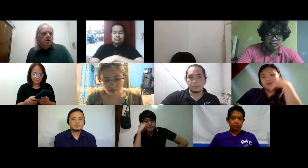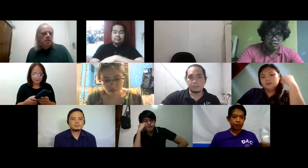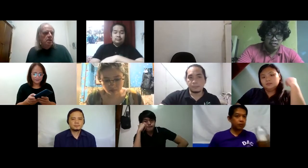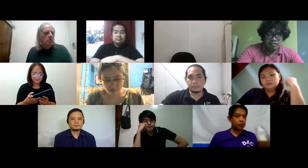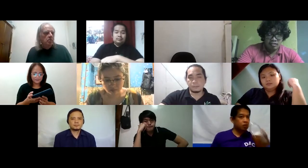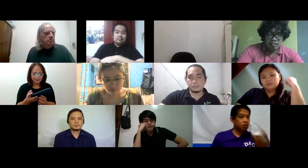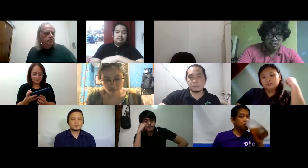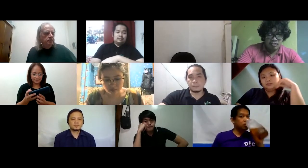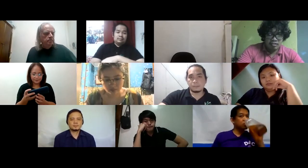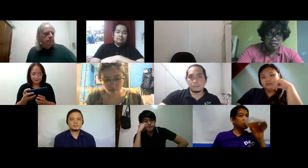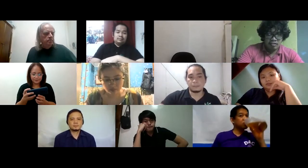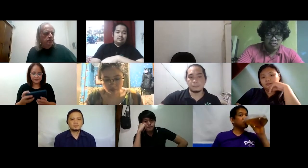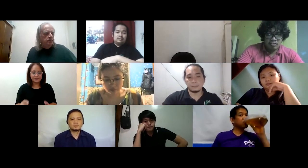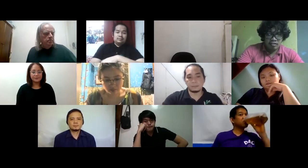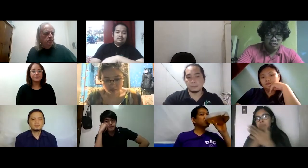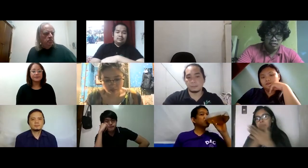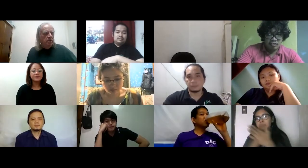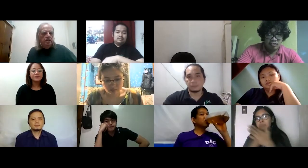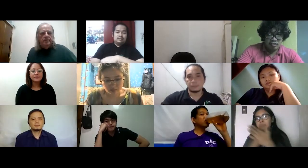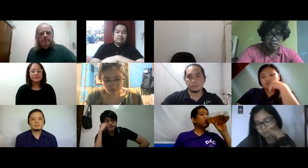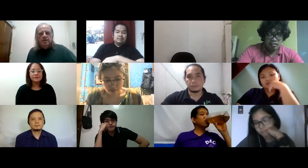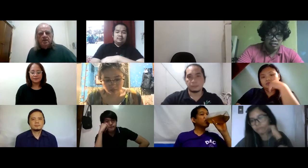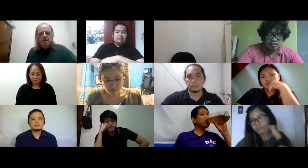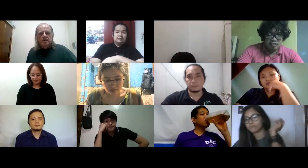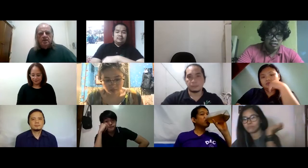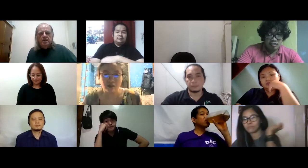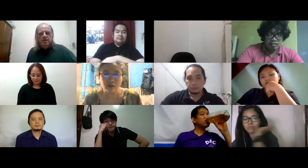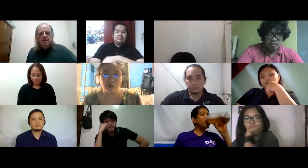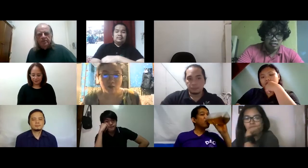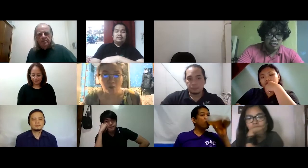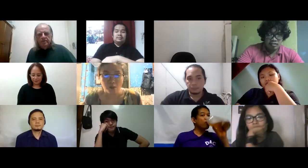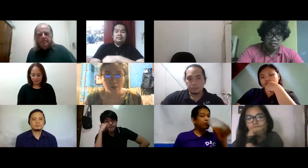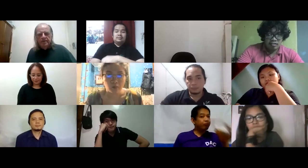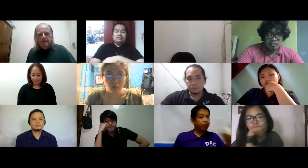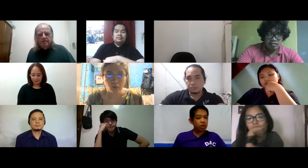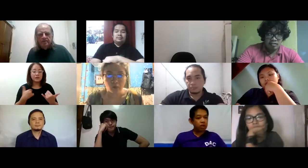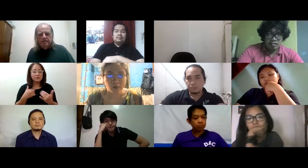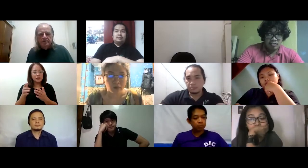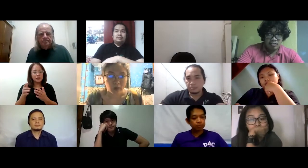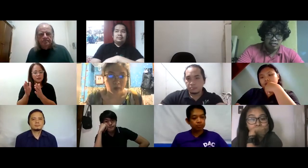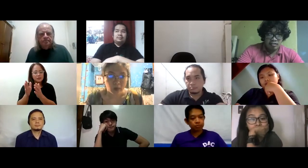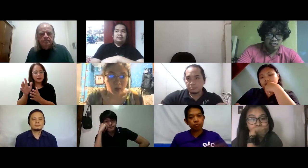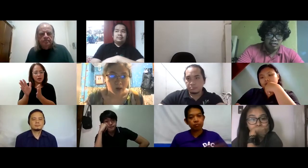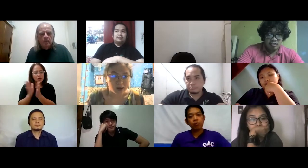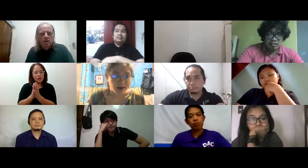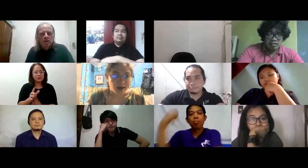So in the meantime, I'll ask, how do you think about